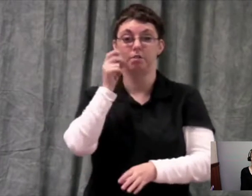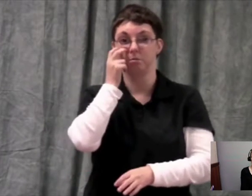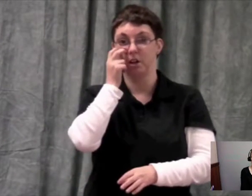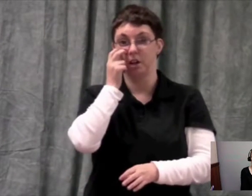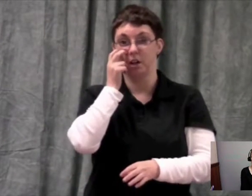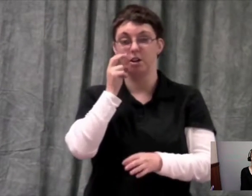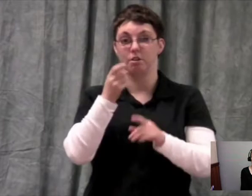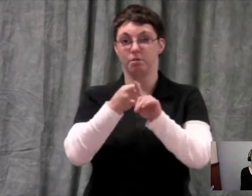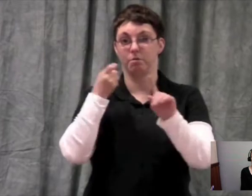younger,